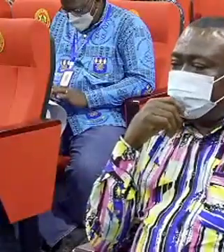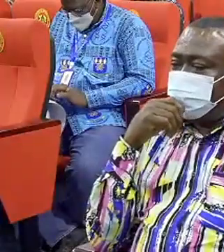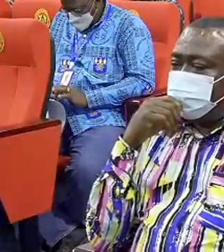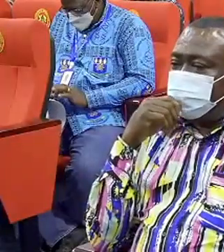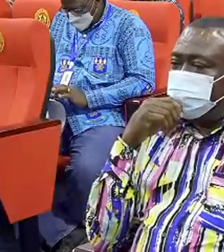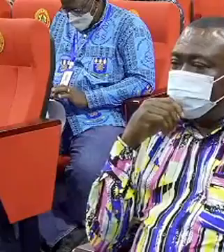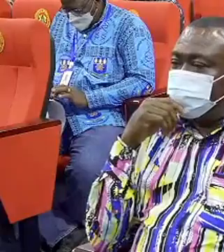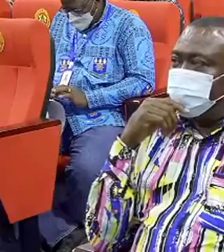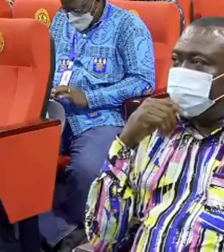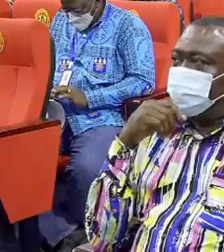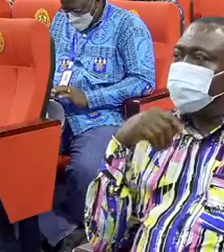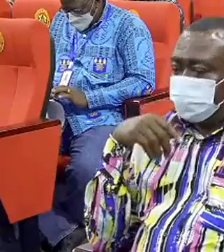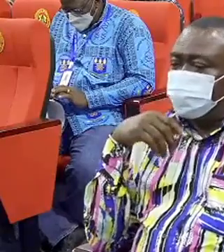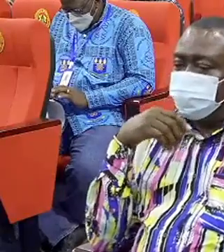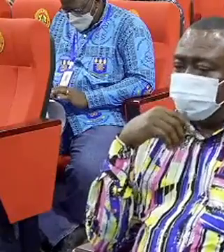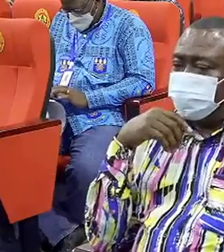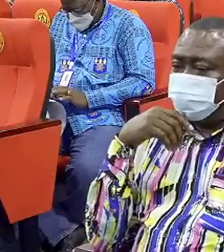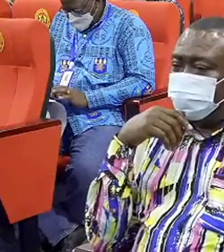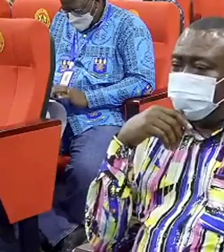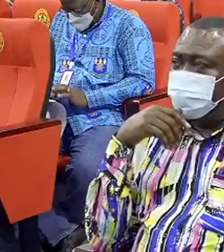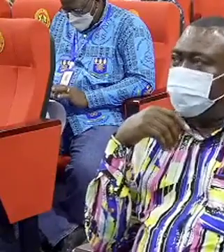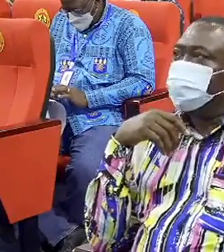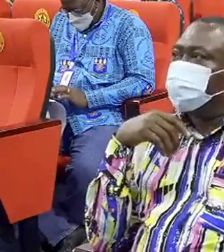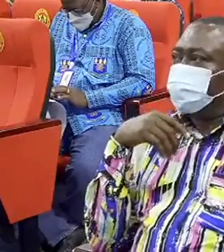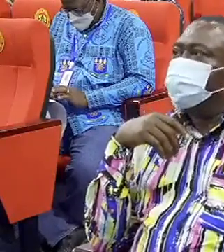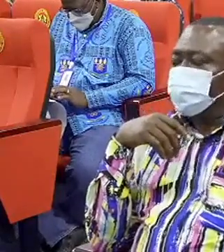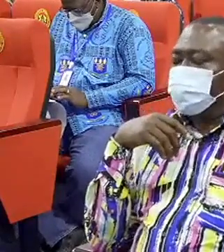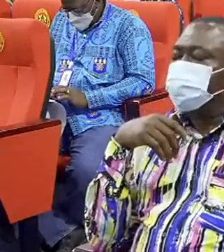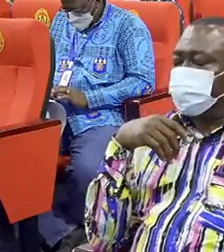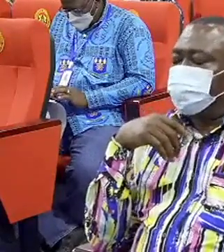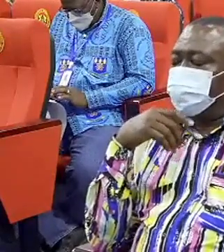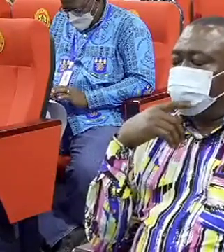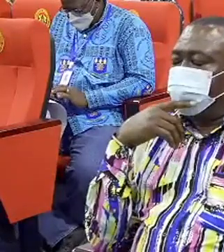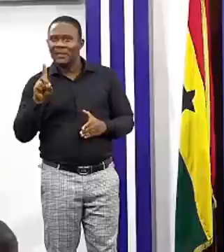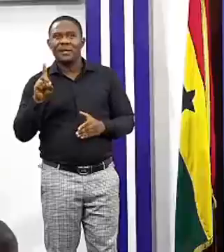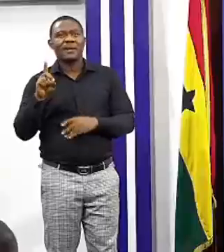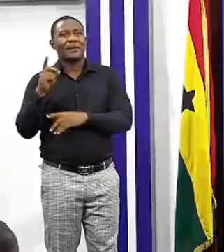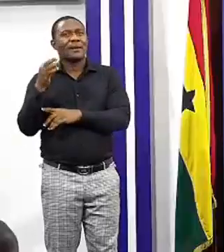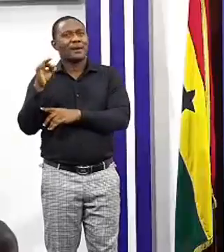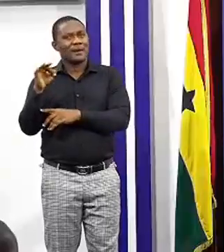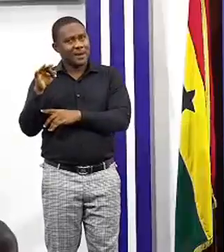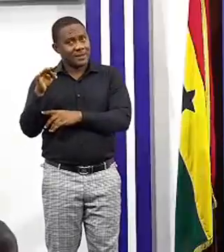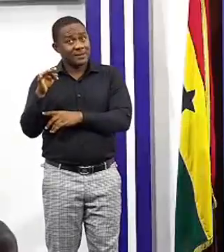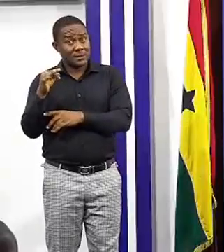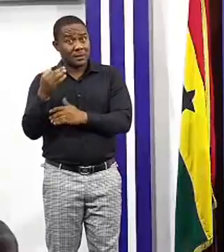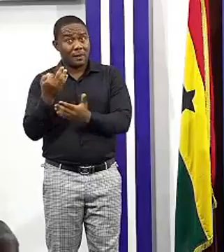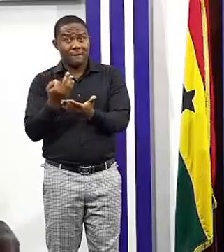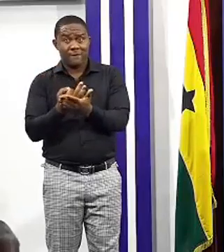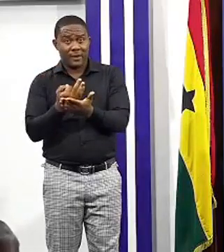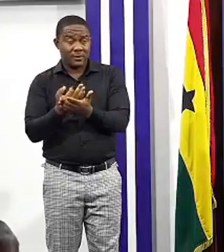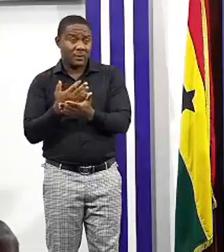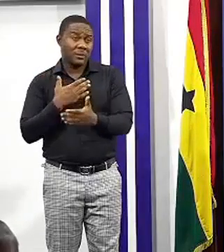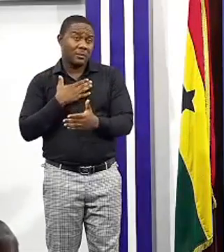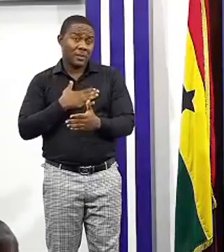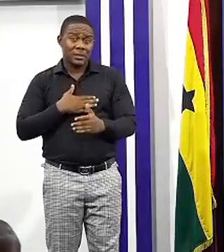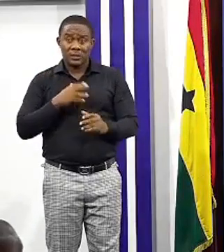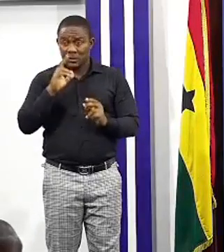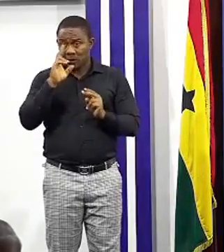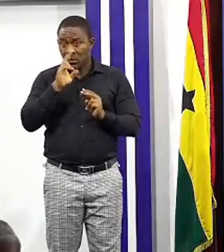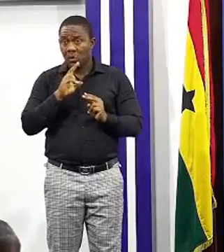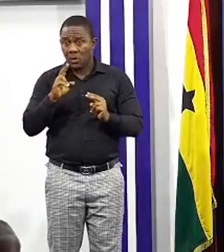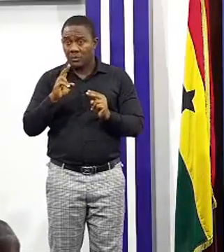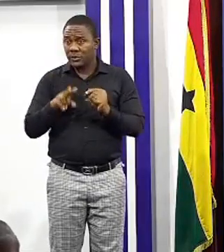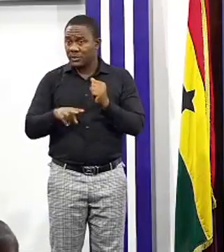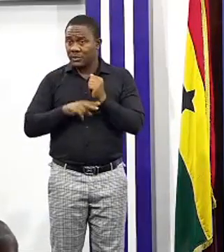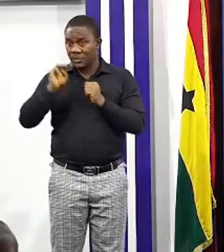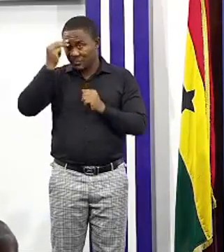to make available to the COVID-19 Relief Fund. Honorable Deputy Minister for Information, please join me. And